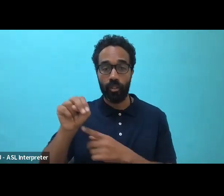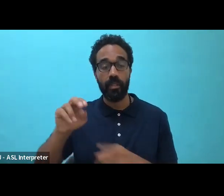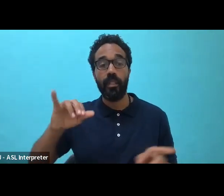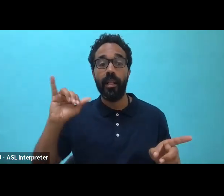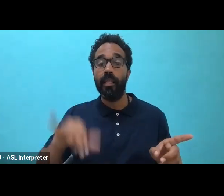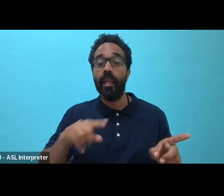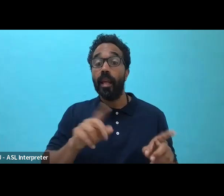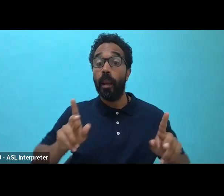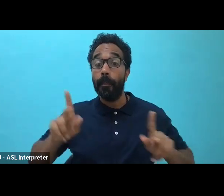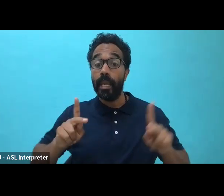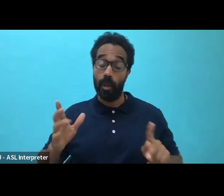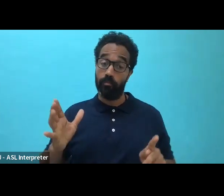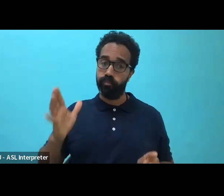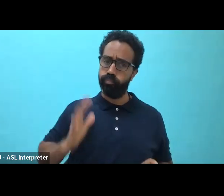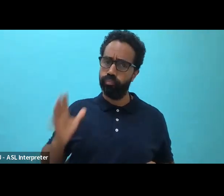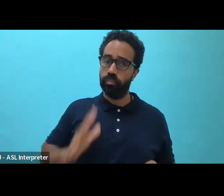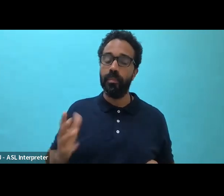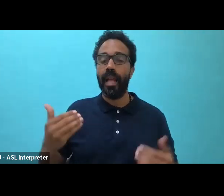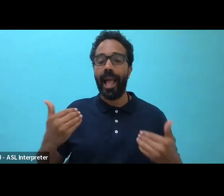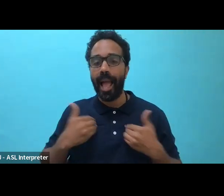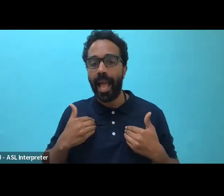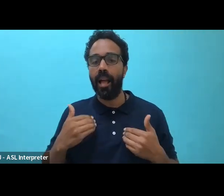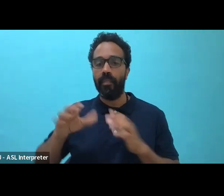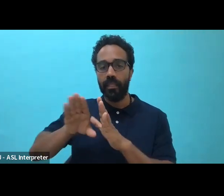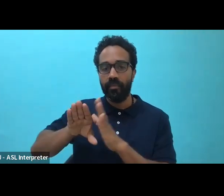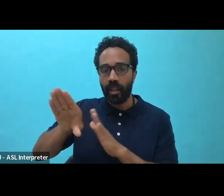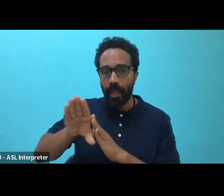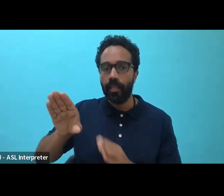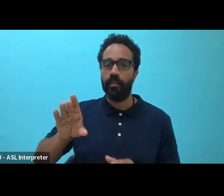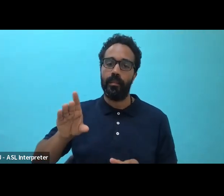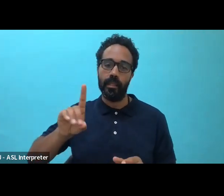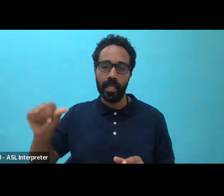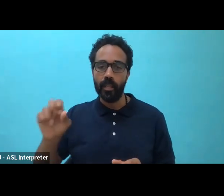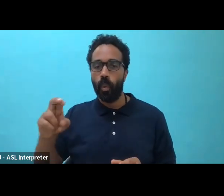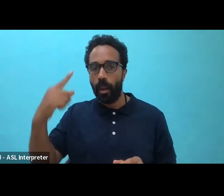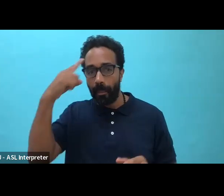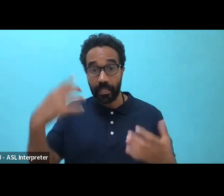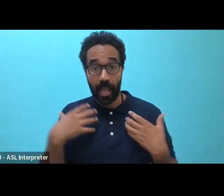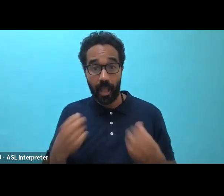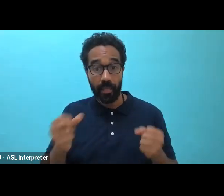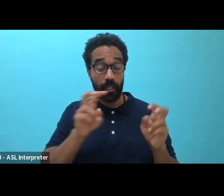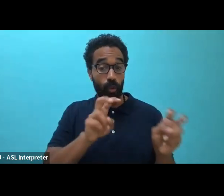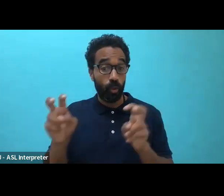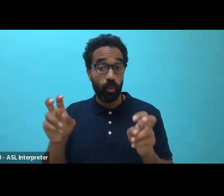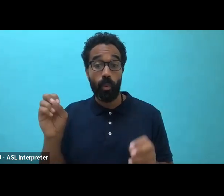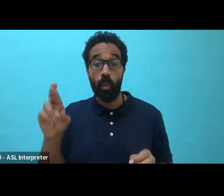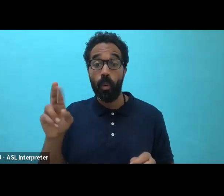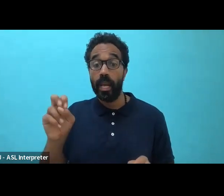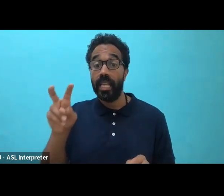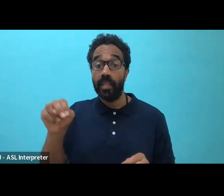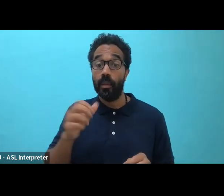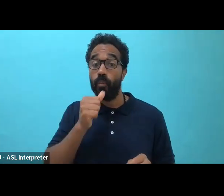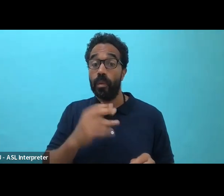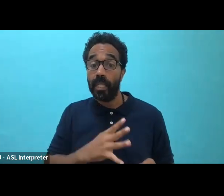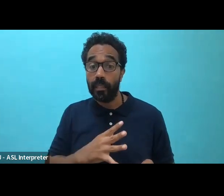past generations with developmental disabilities, mental health issues, and even women who